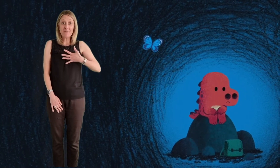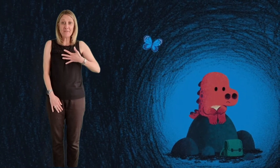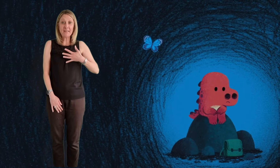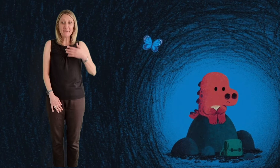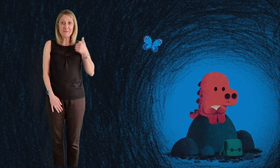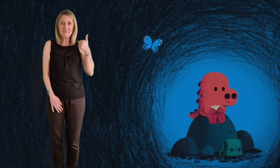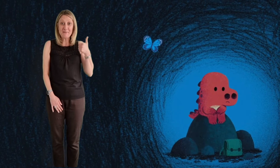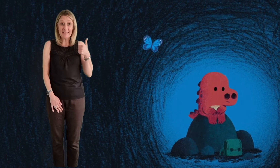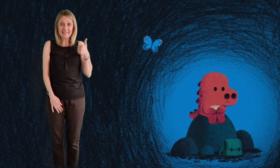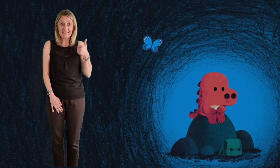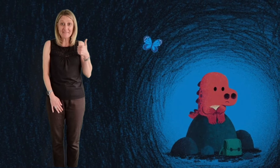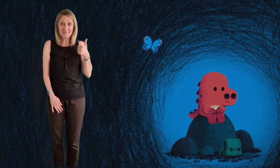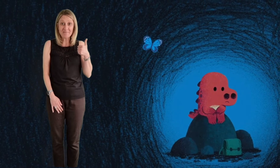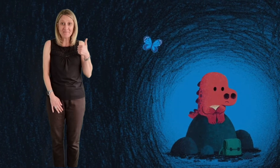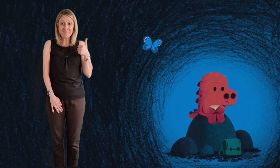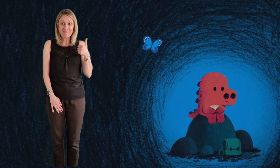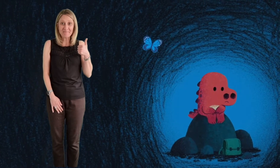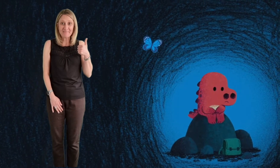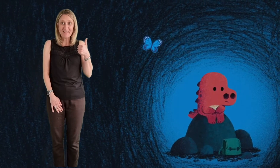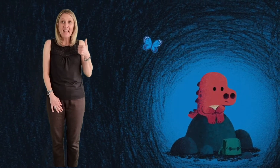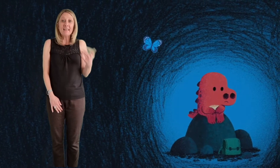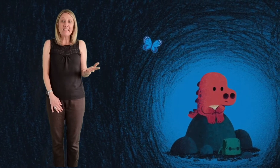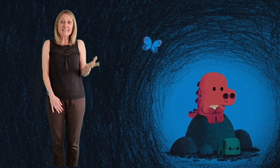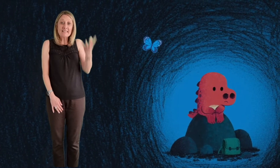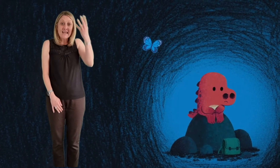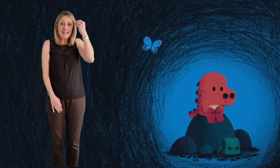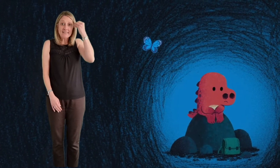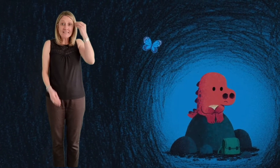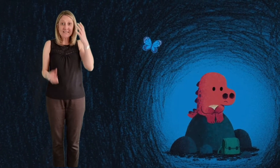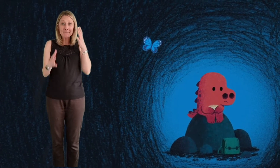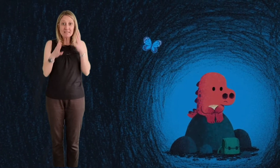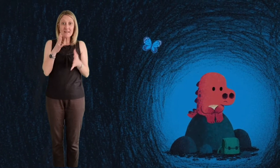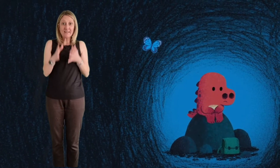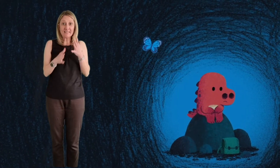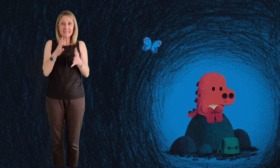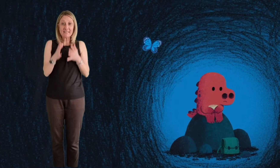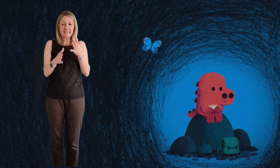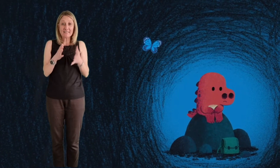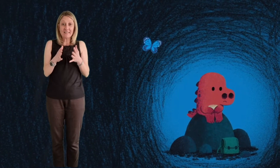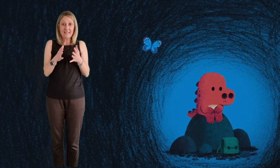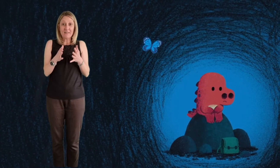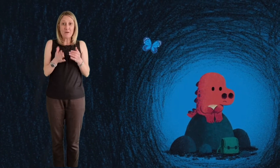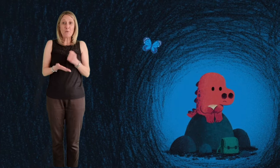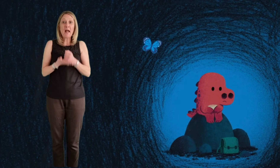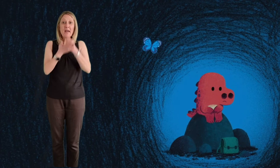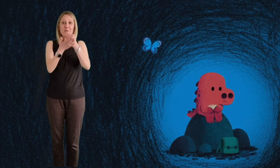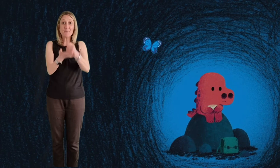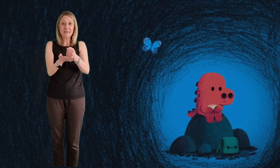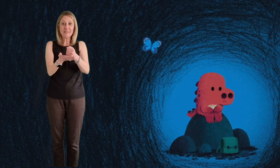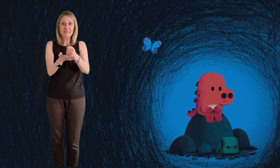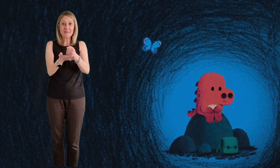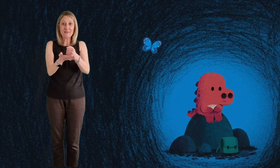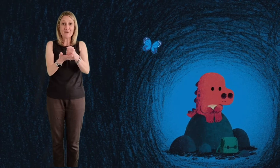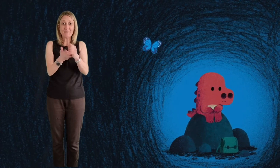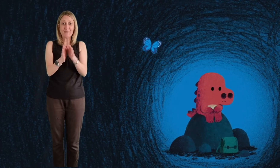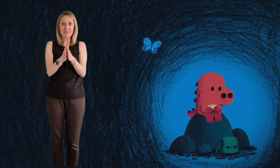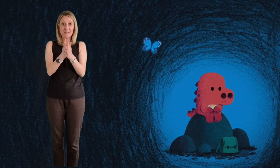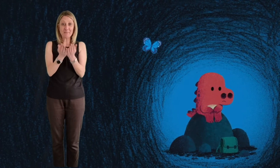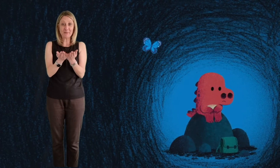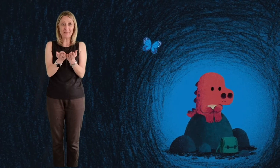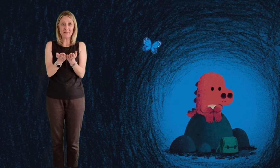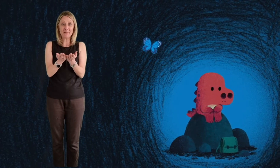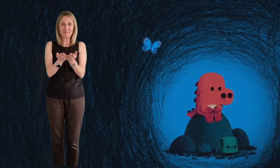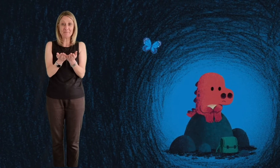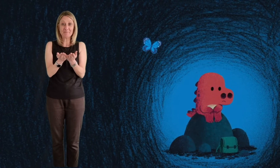himself feel better. Let's learn some signs that will help us with